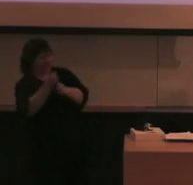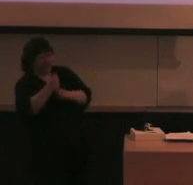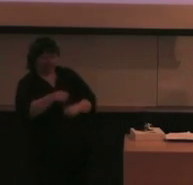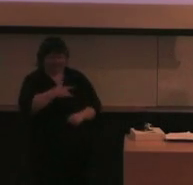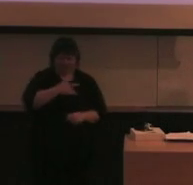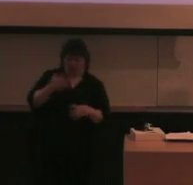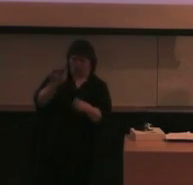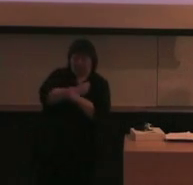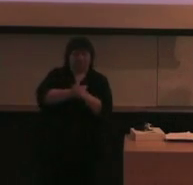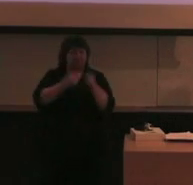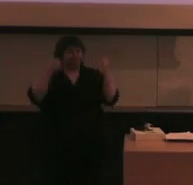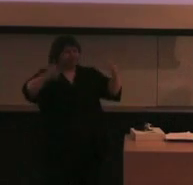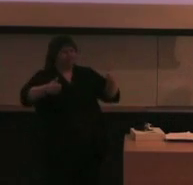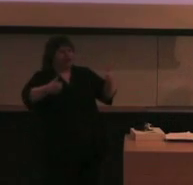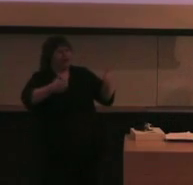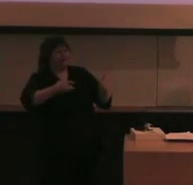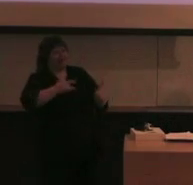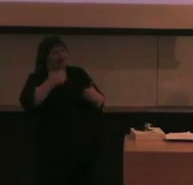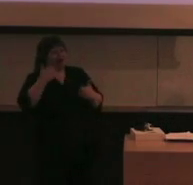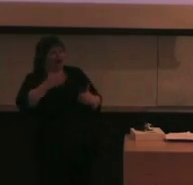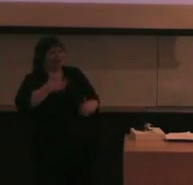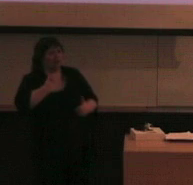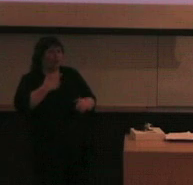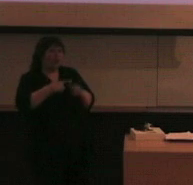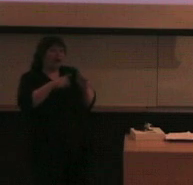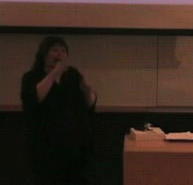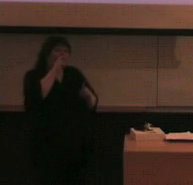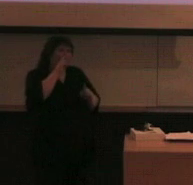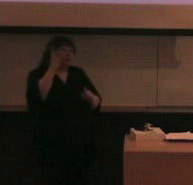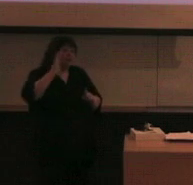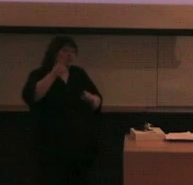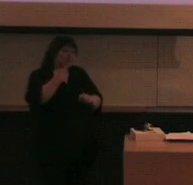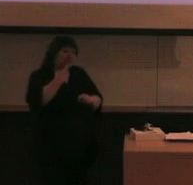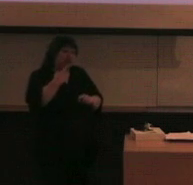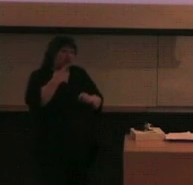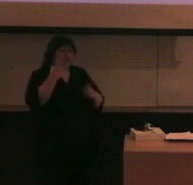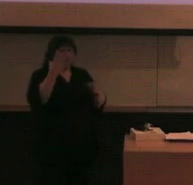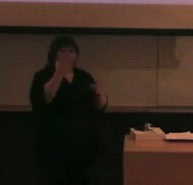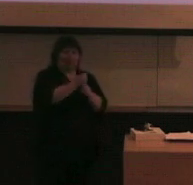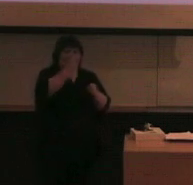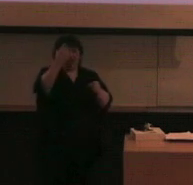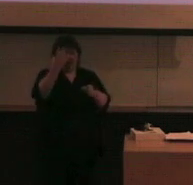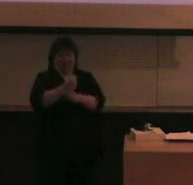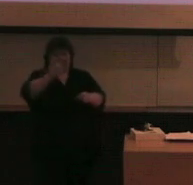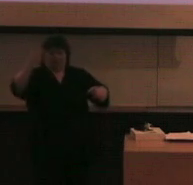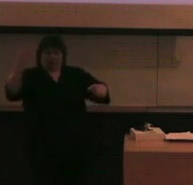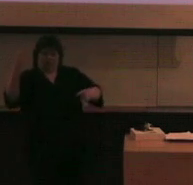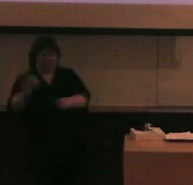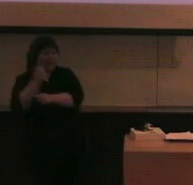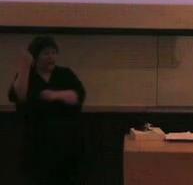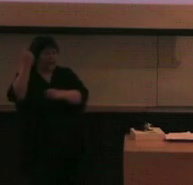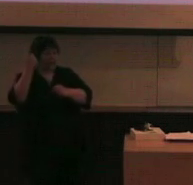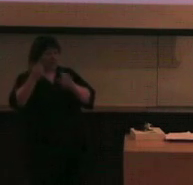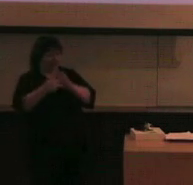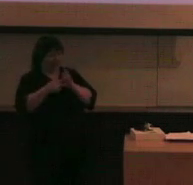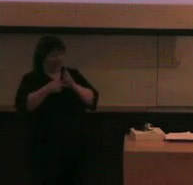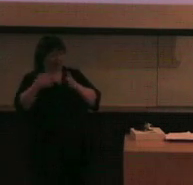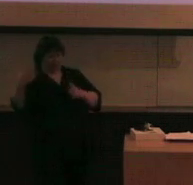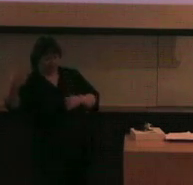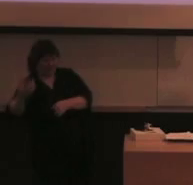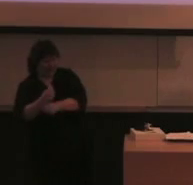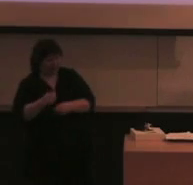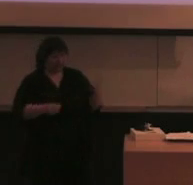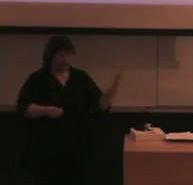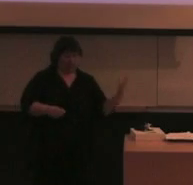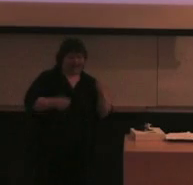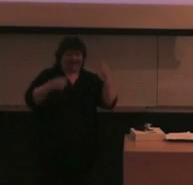way everybody's happy. Or as Neil used to say, win-win-win. So let's